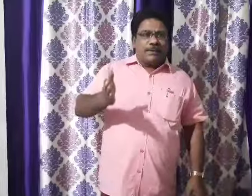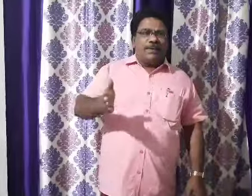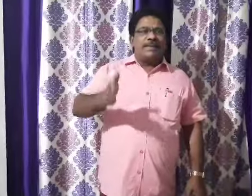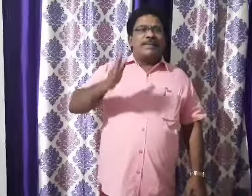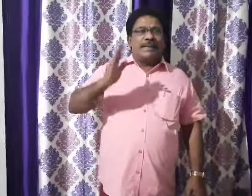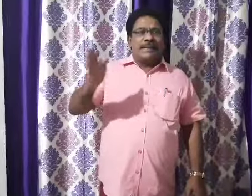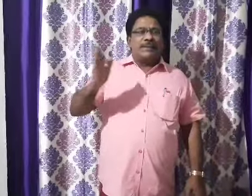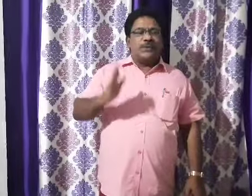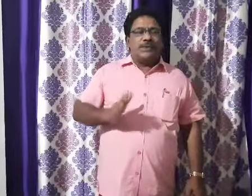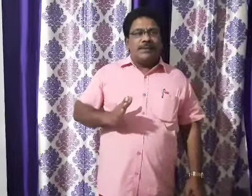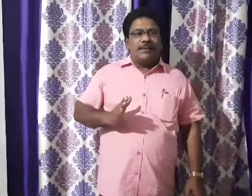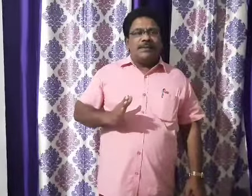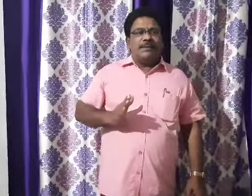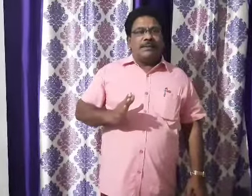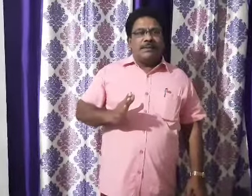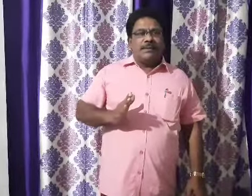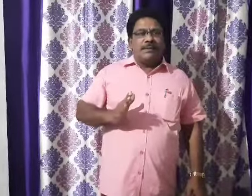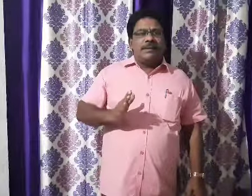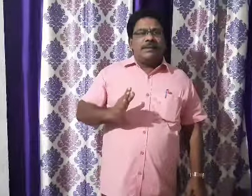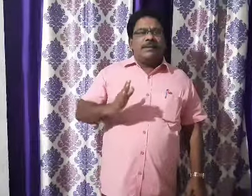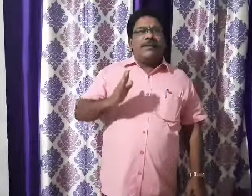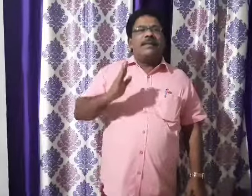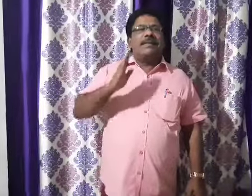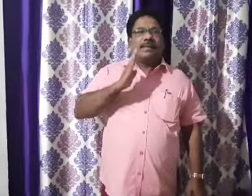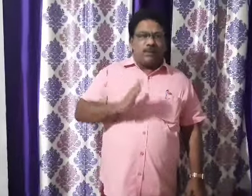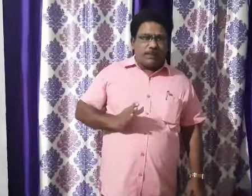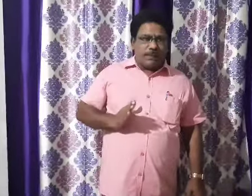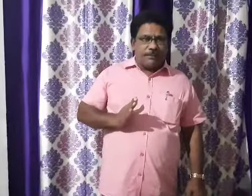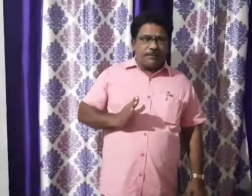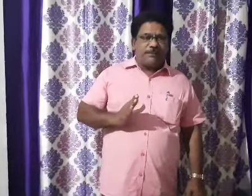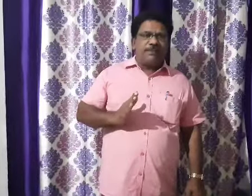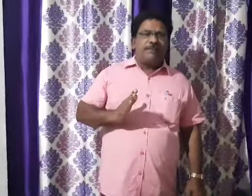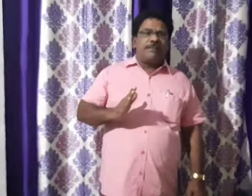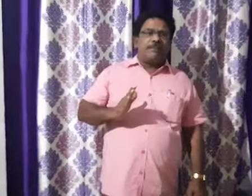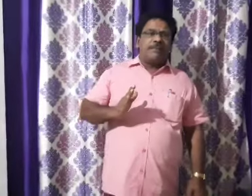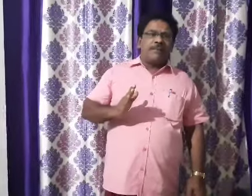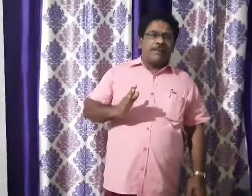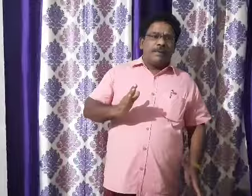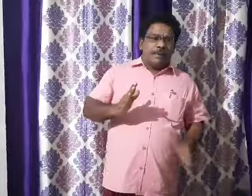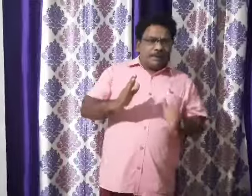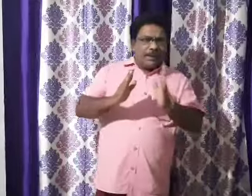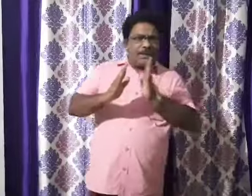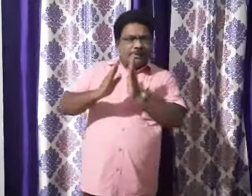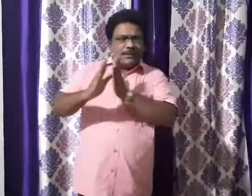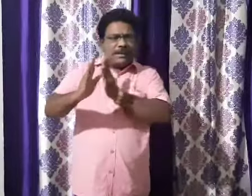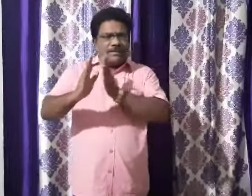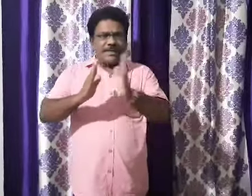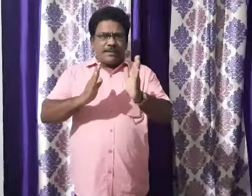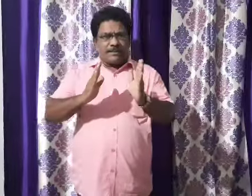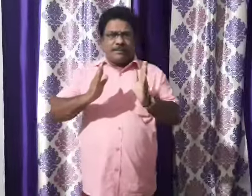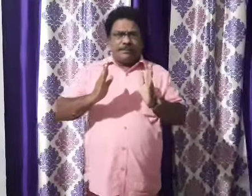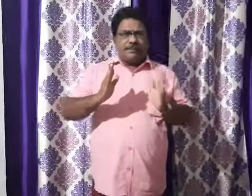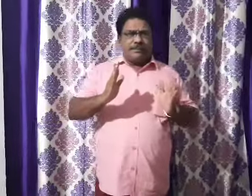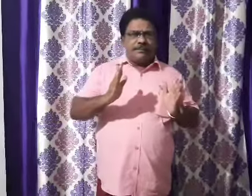Okay, sectors of the Indian economy. Okay, this is only a revision